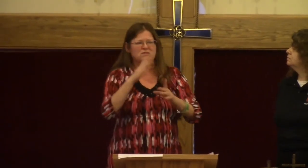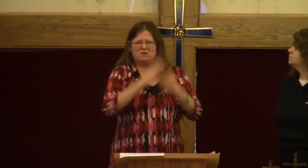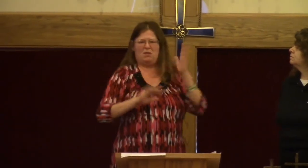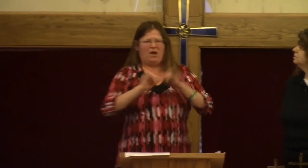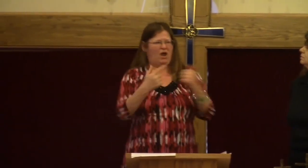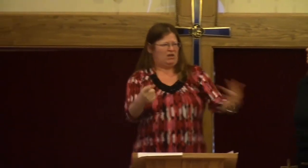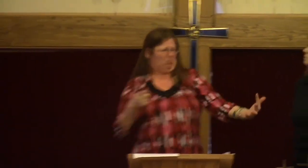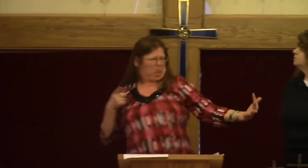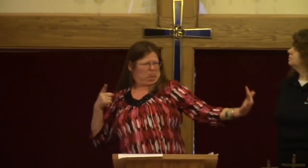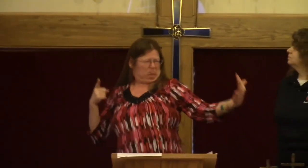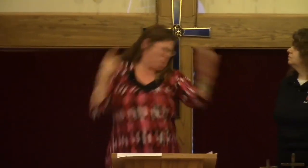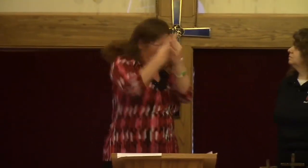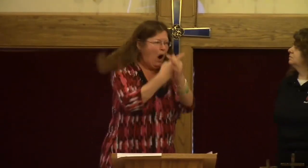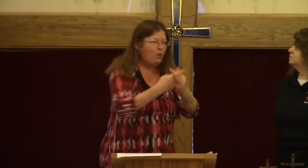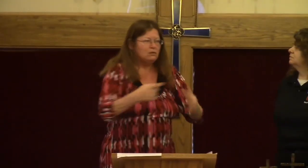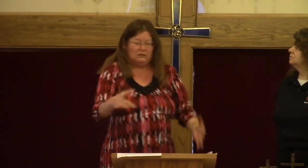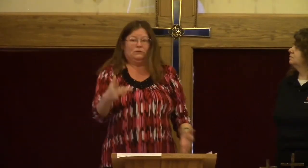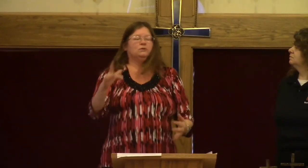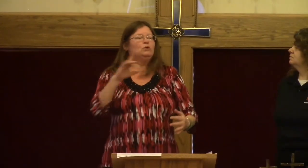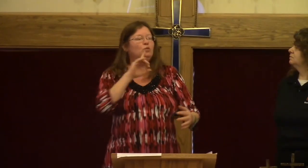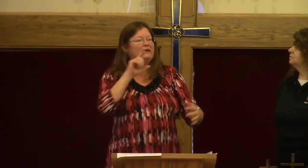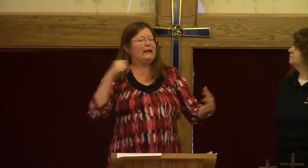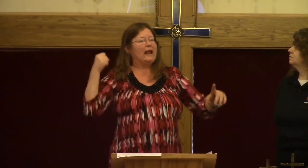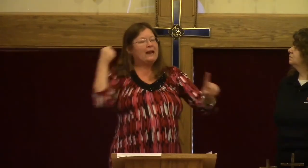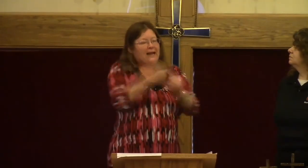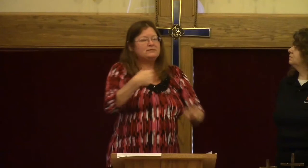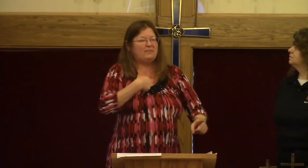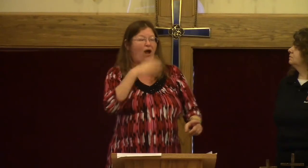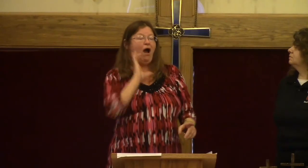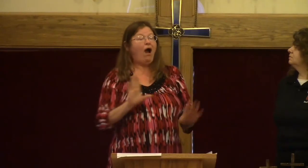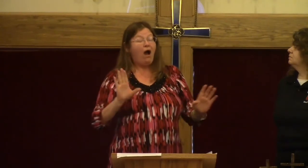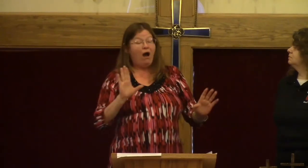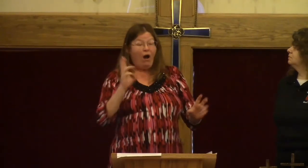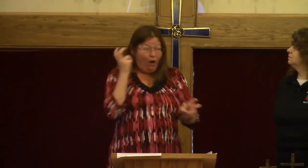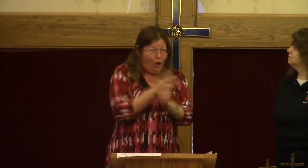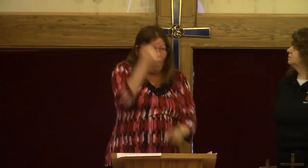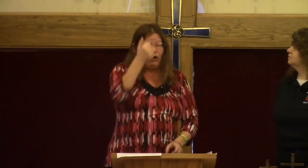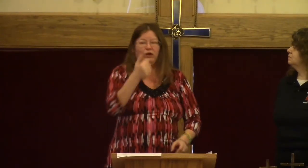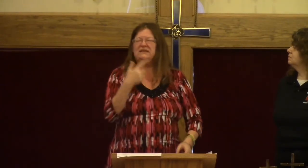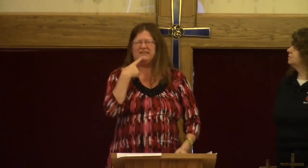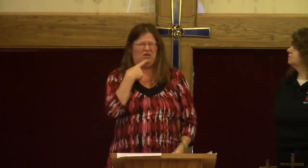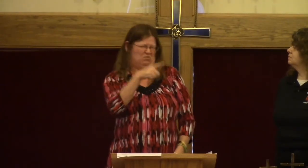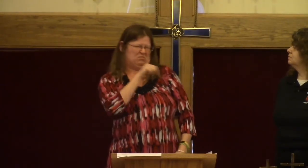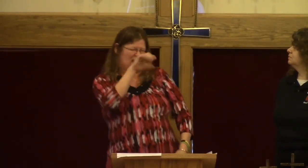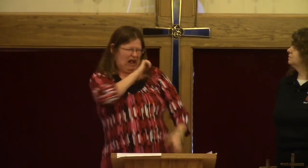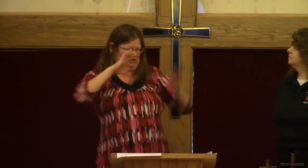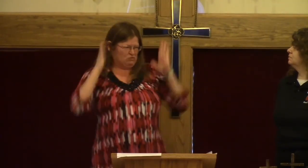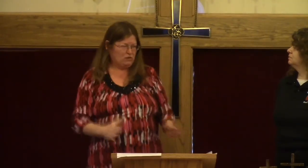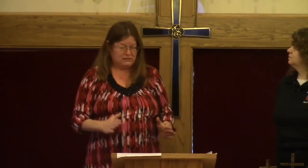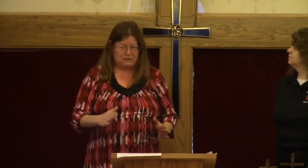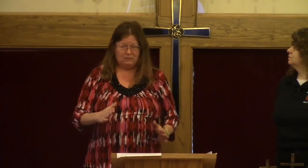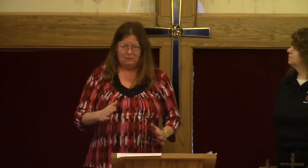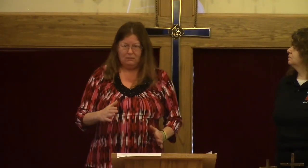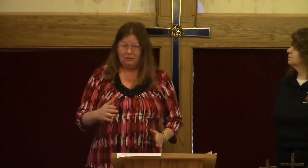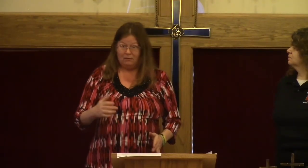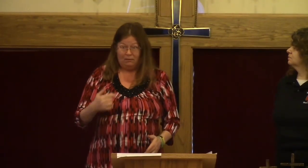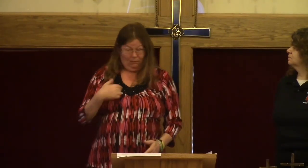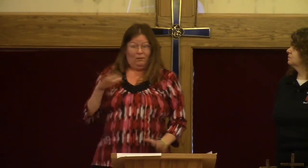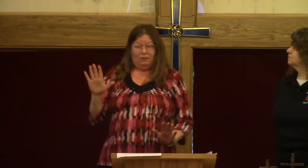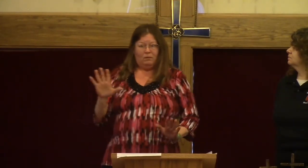God's word, somehow whoa, boom, he's like, wow, really hit me hard. It's like, wow, you're not Christian, you know, you're